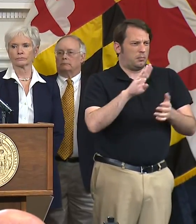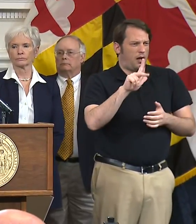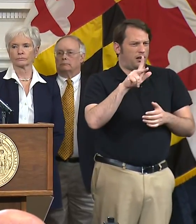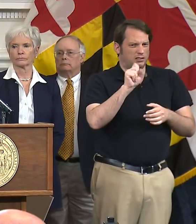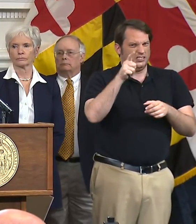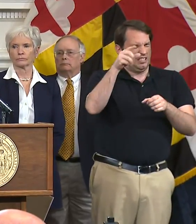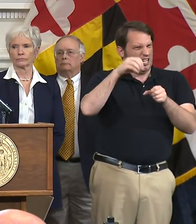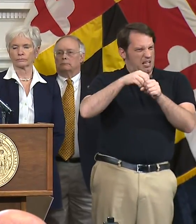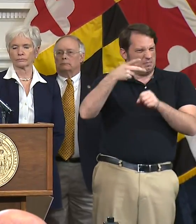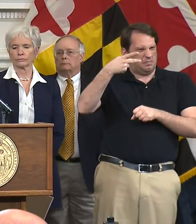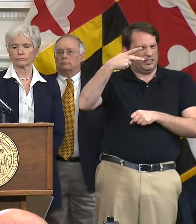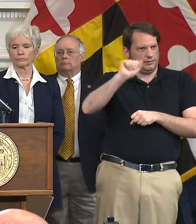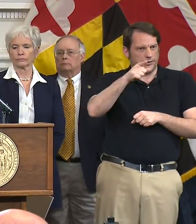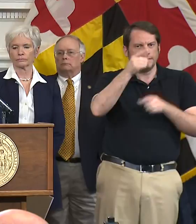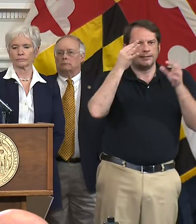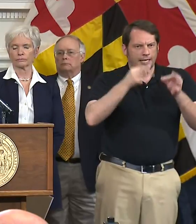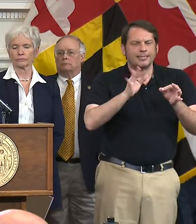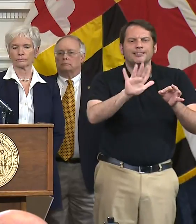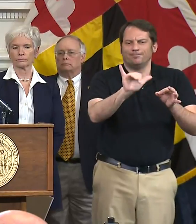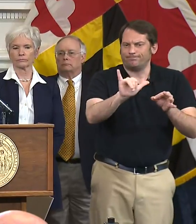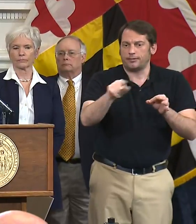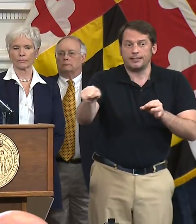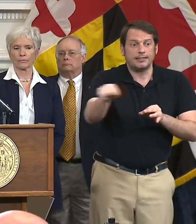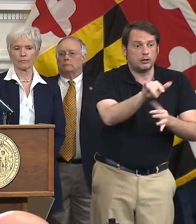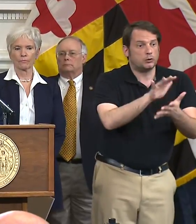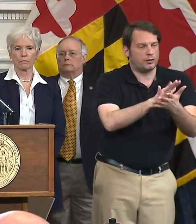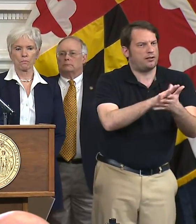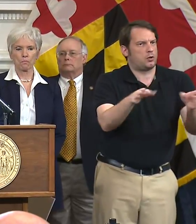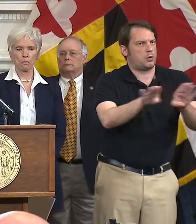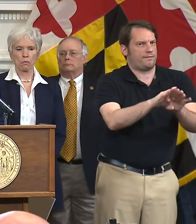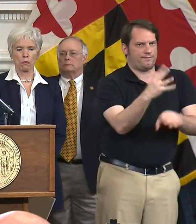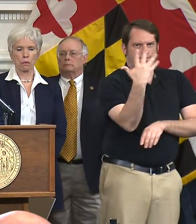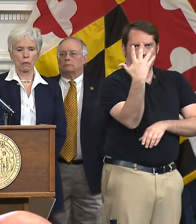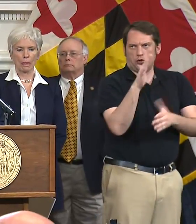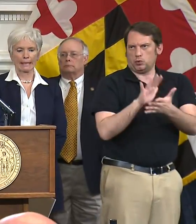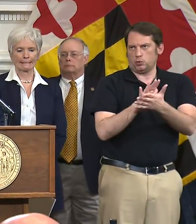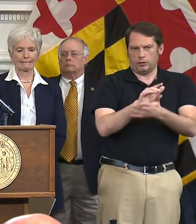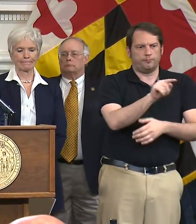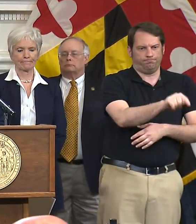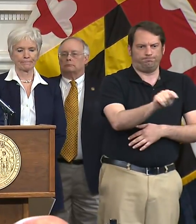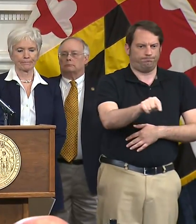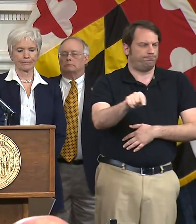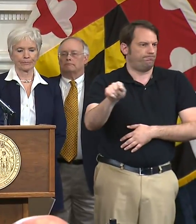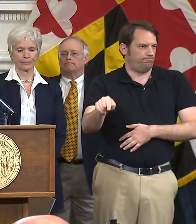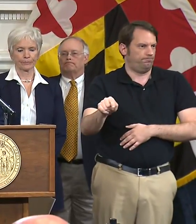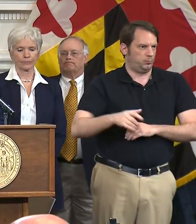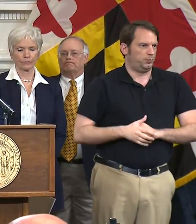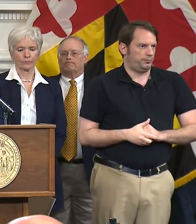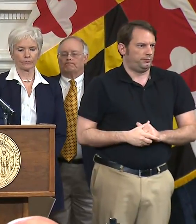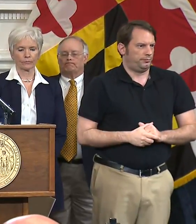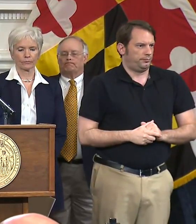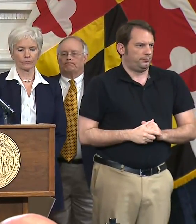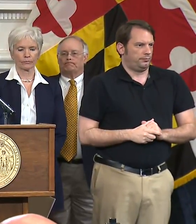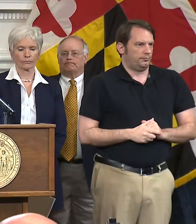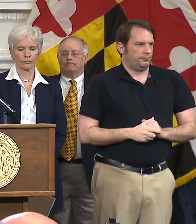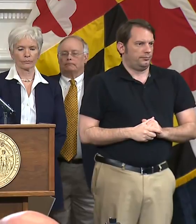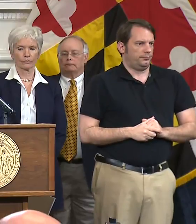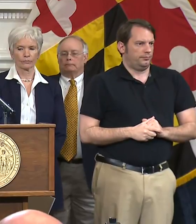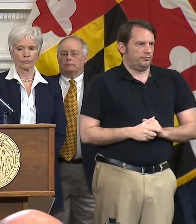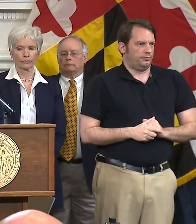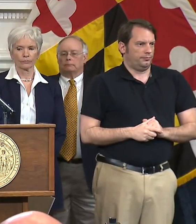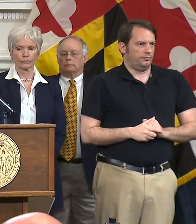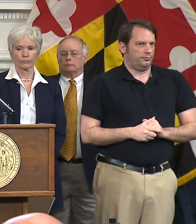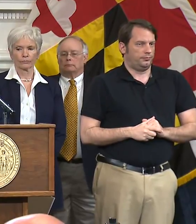today. Second, it was also determined during the health department's